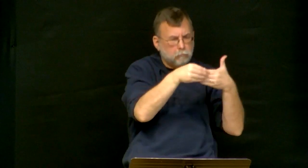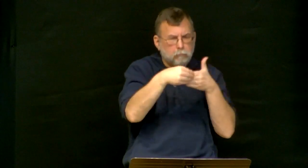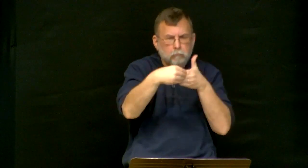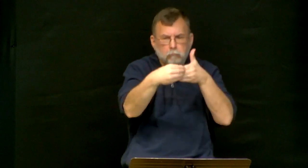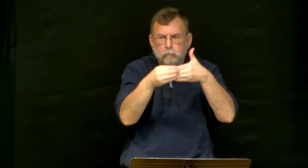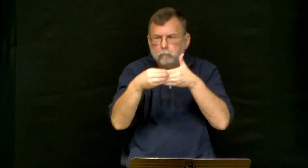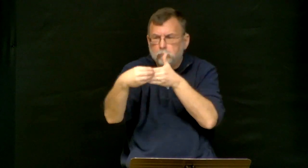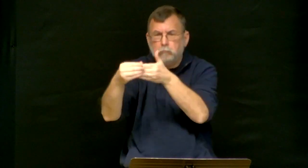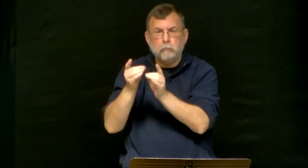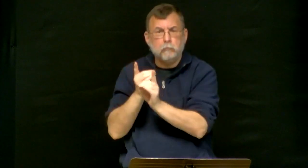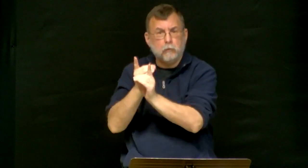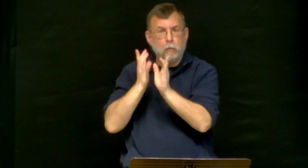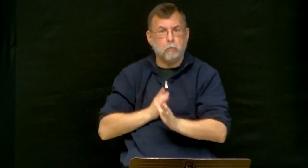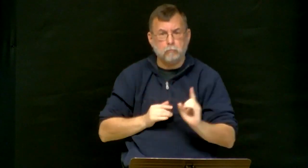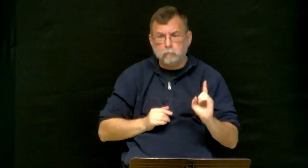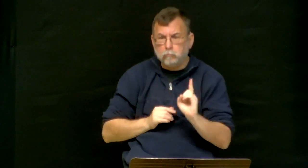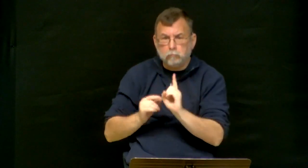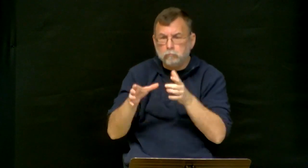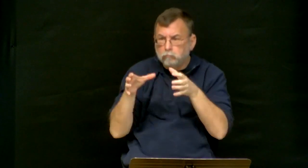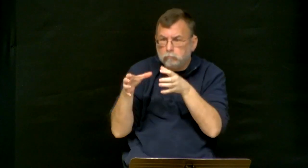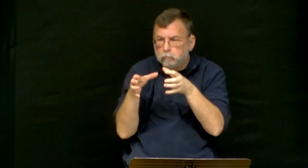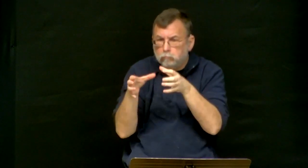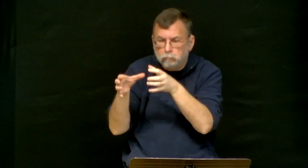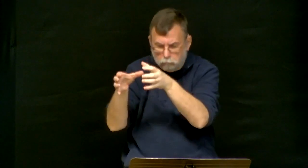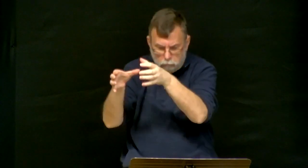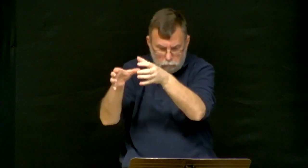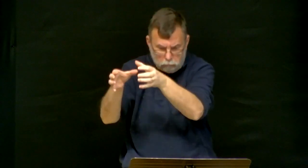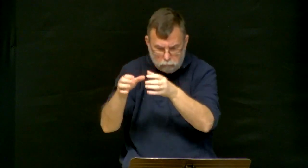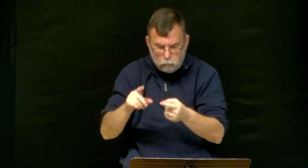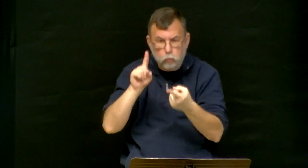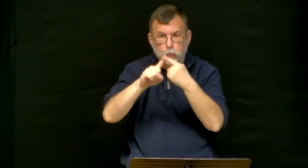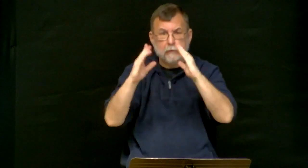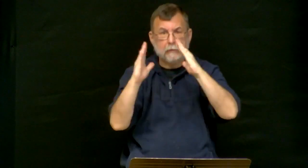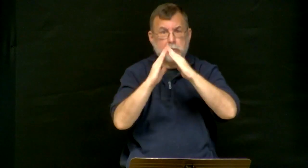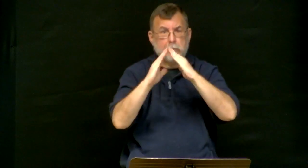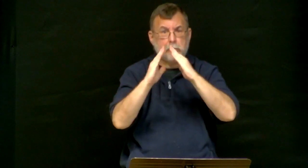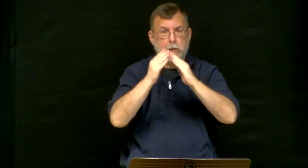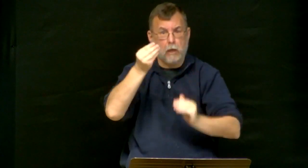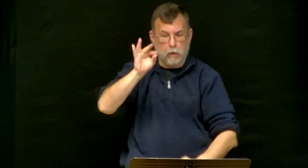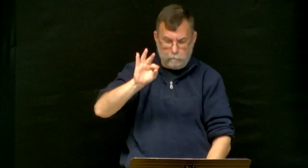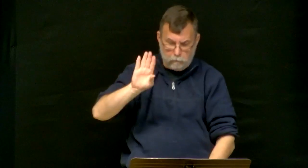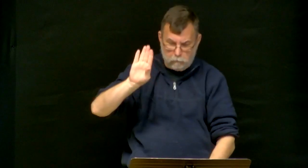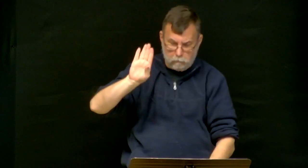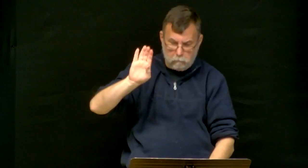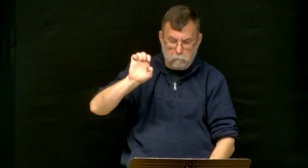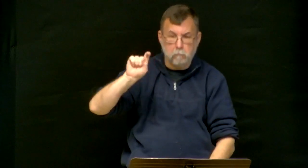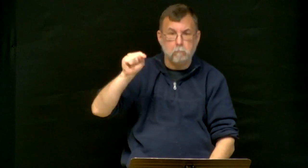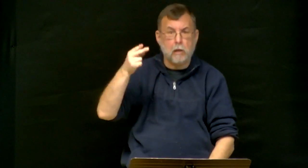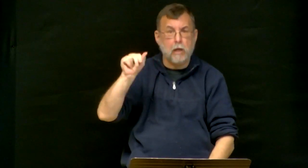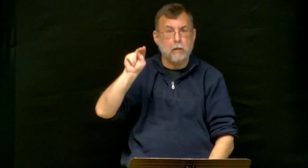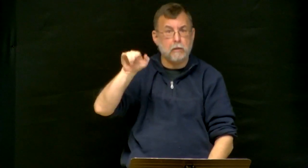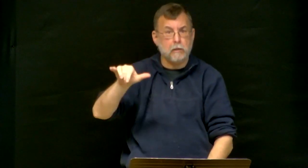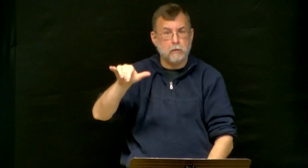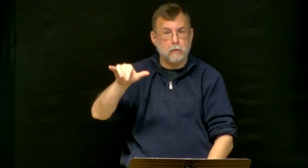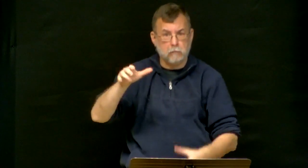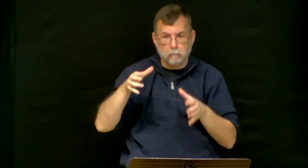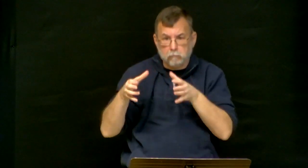53, when Jesus was leading people, he led the disciples to a town, the city of